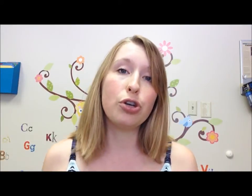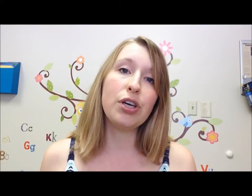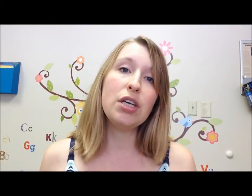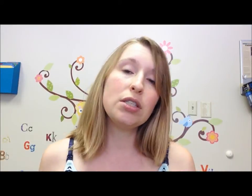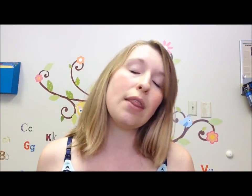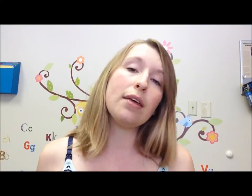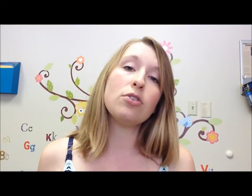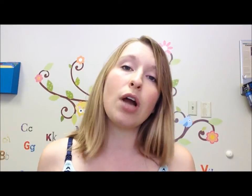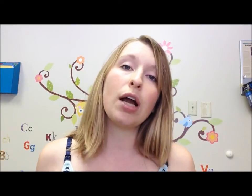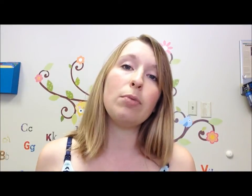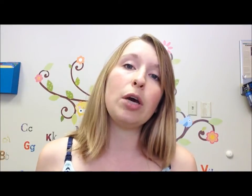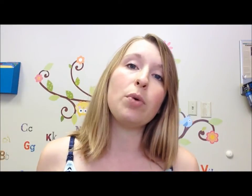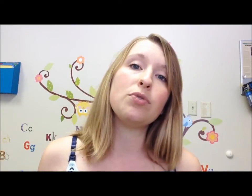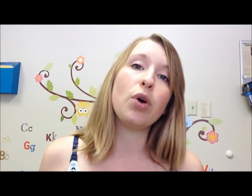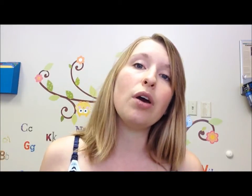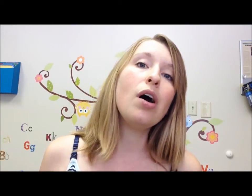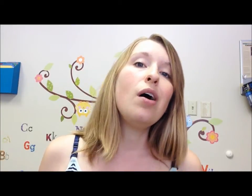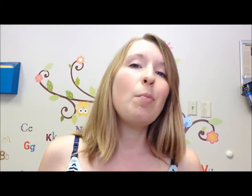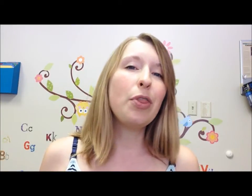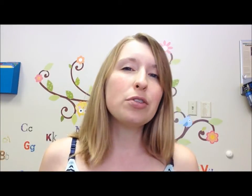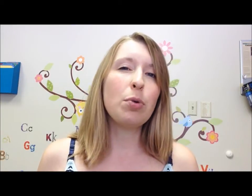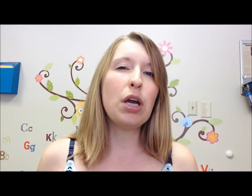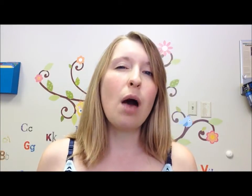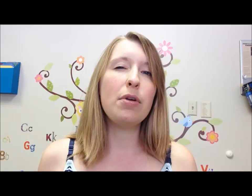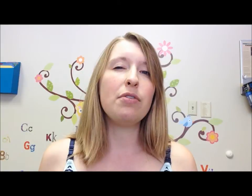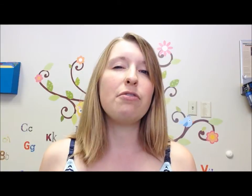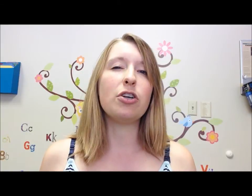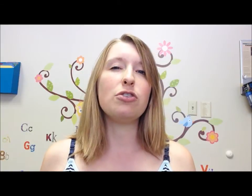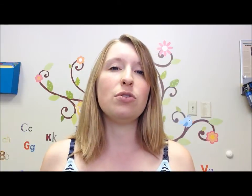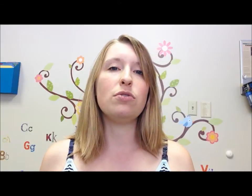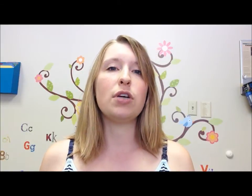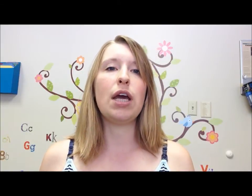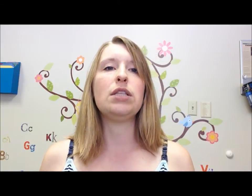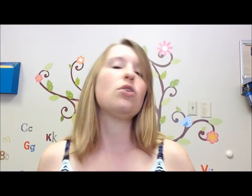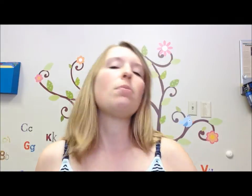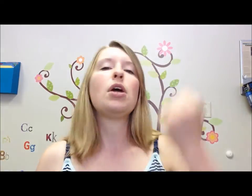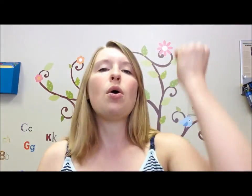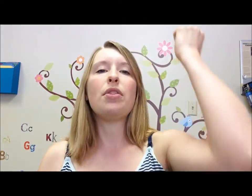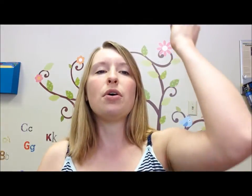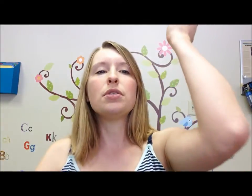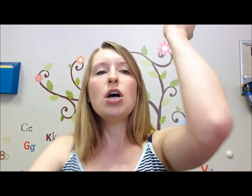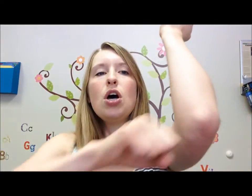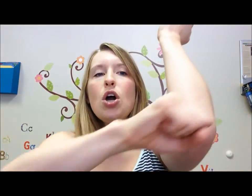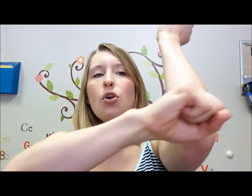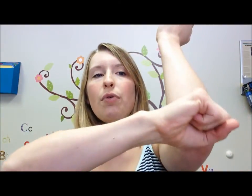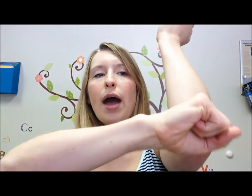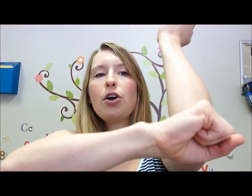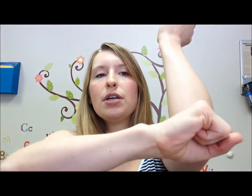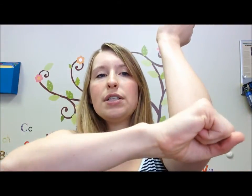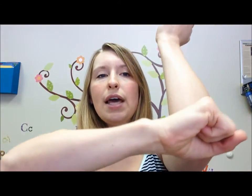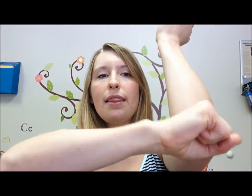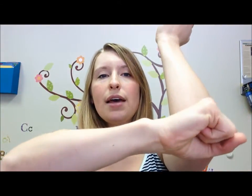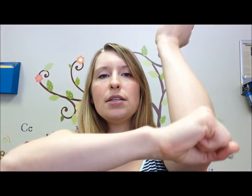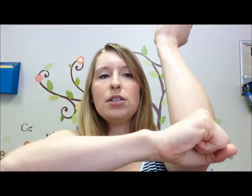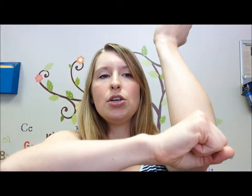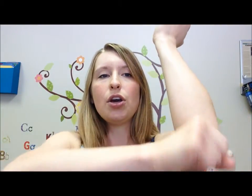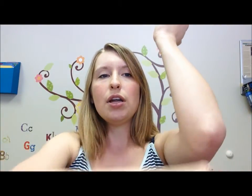cookies, then these are not going to be good ones for you. But those are pretty common first foods for kids. So I'm going to go with those. Cracker is like this. You're going to take